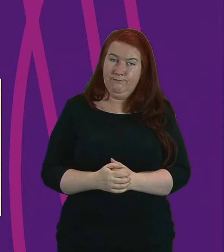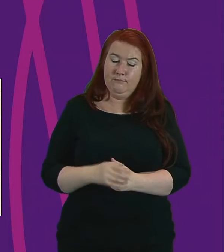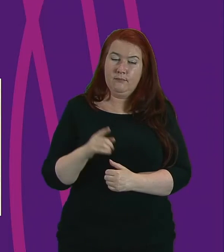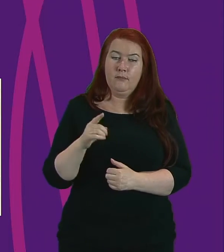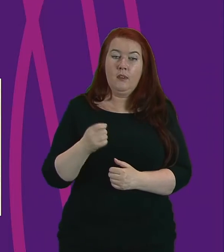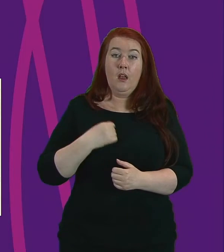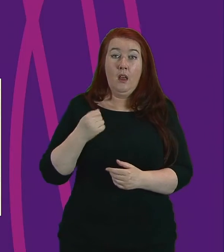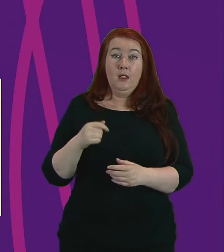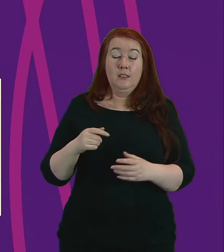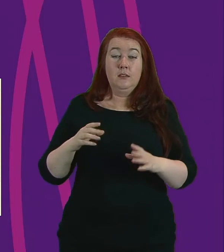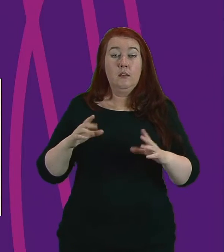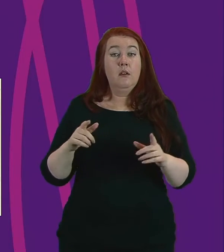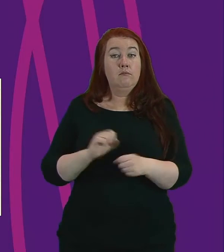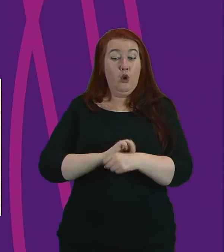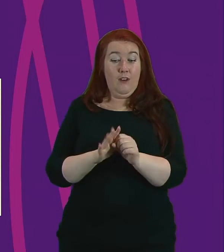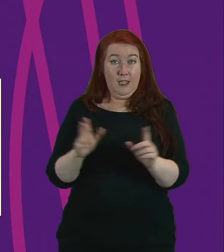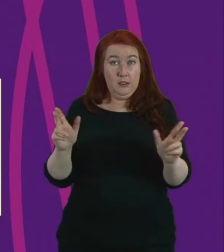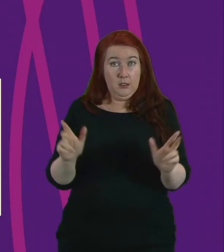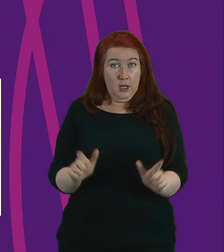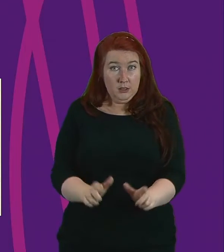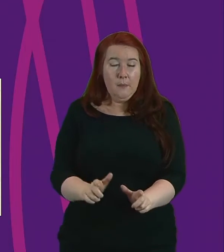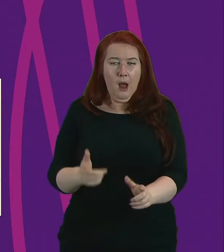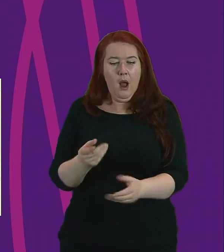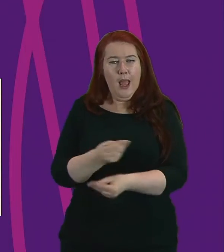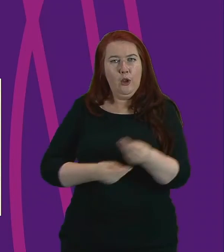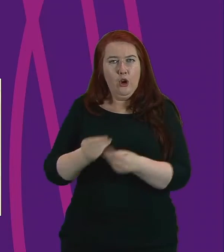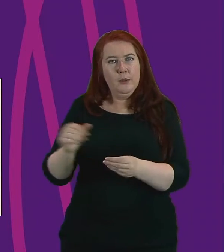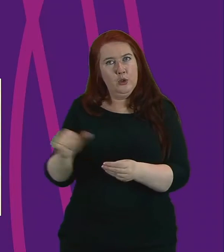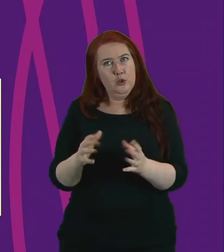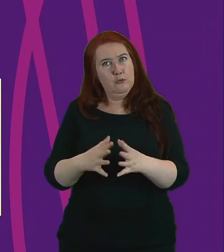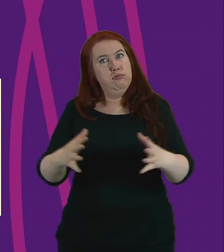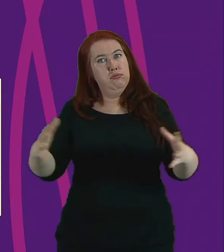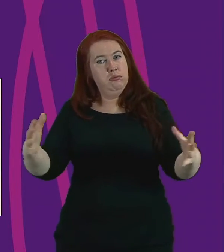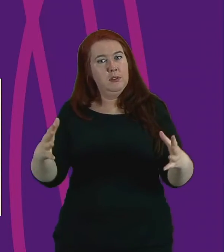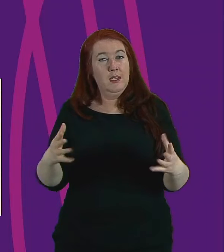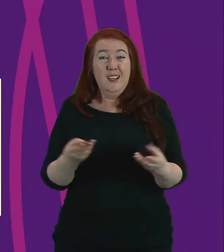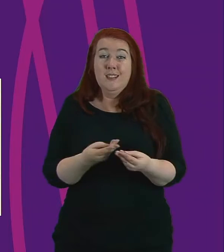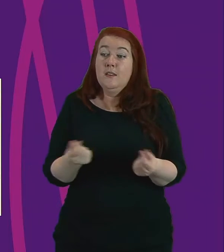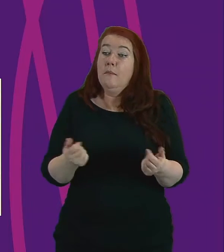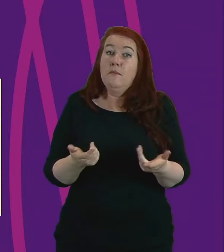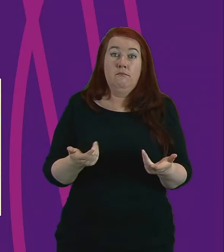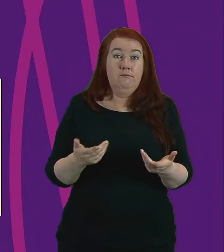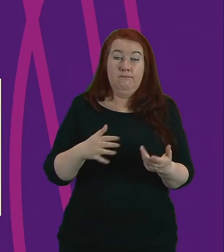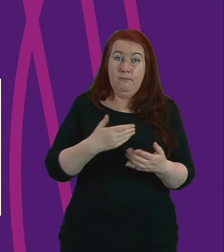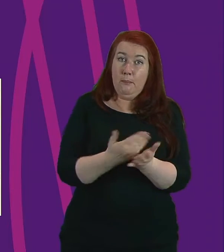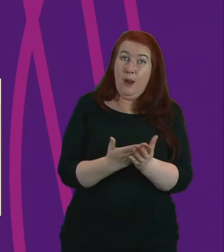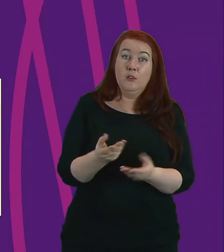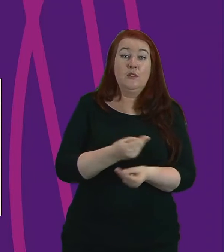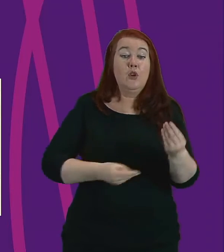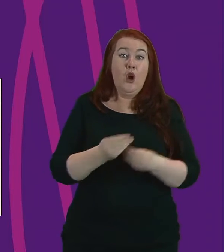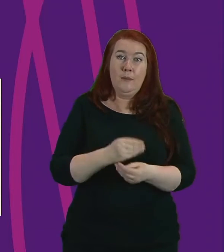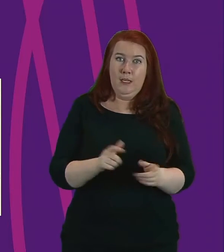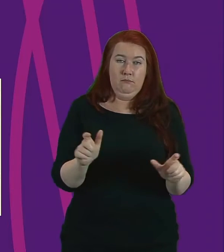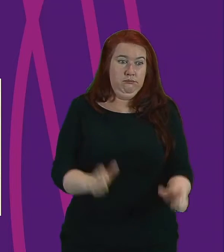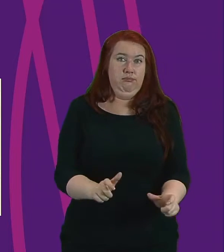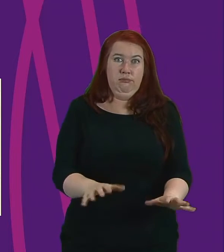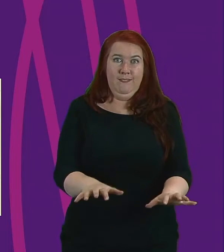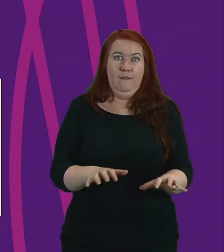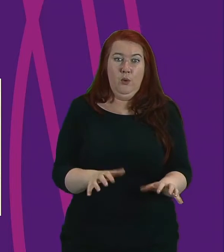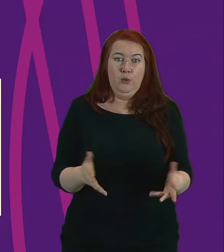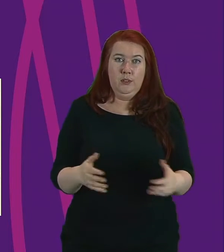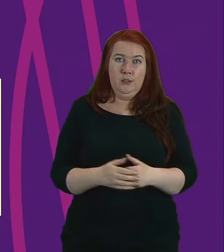must grow. Right now, entire sectors of the economy are paralysed. A response must be determined and flexible. Allen's Ochrani